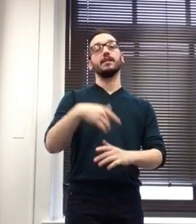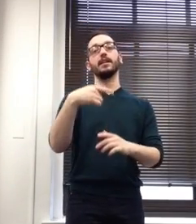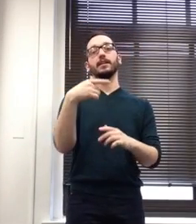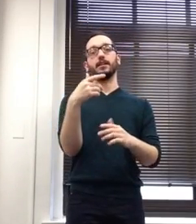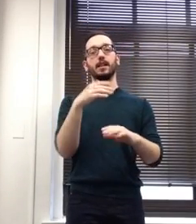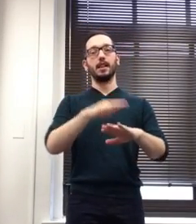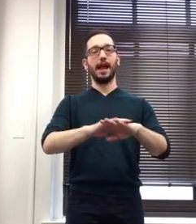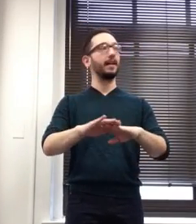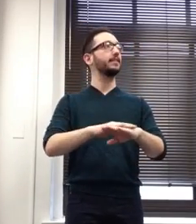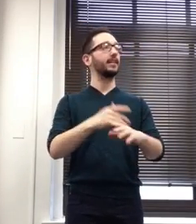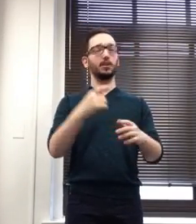off. I hurt my leg.